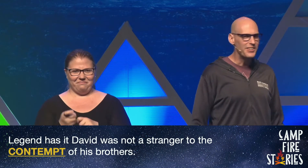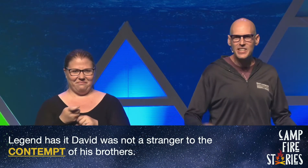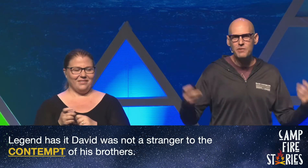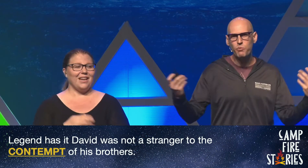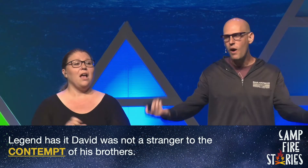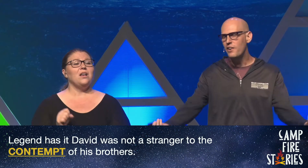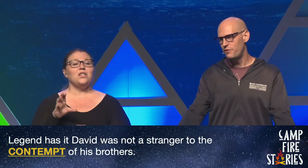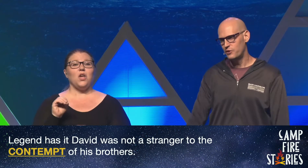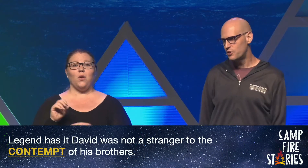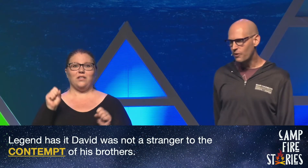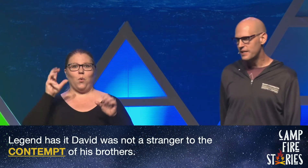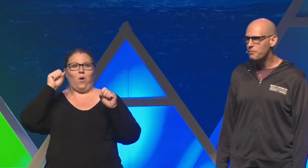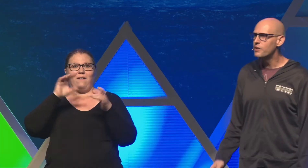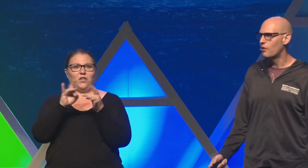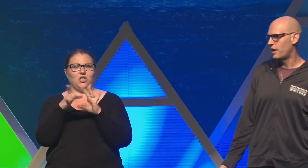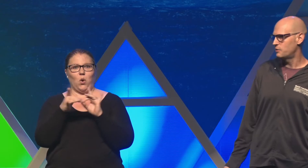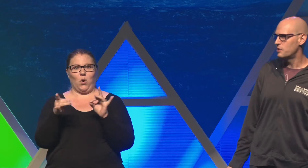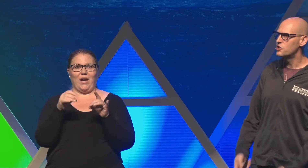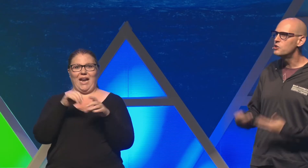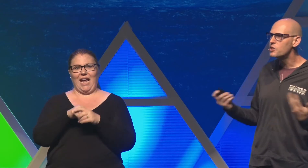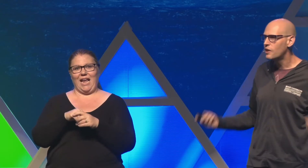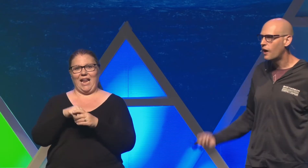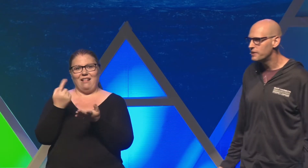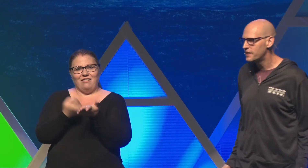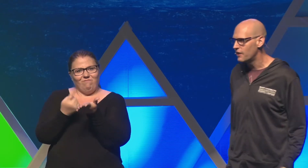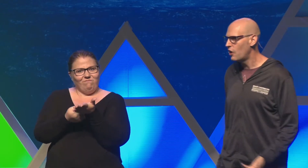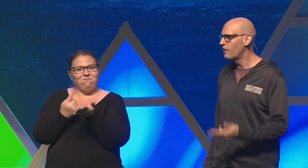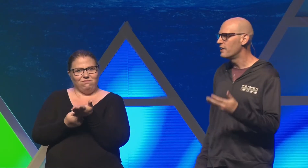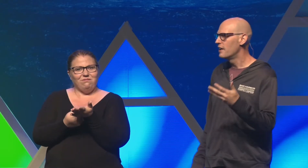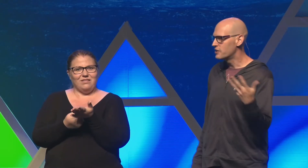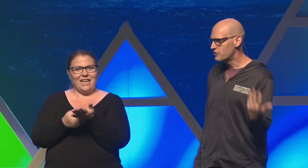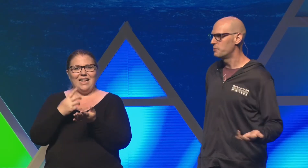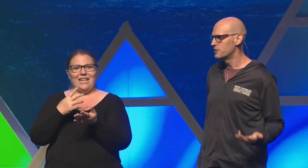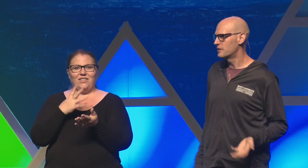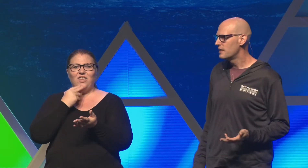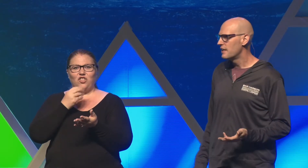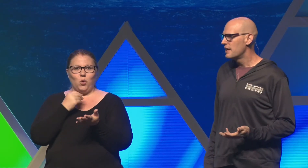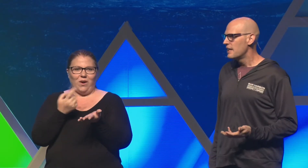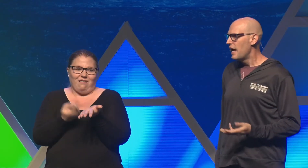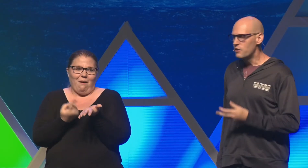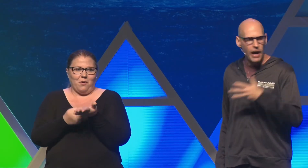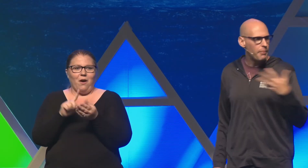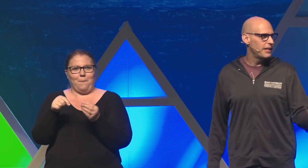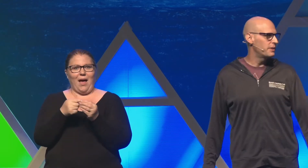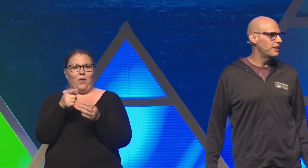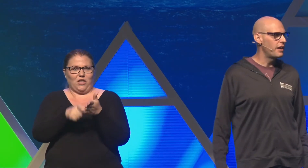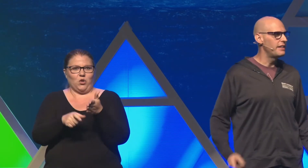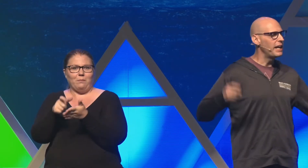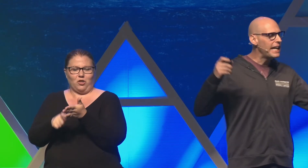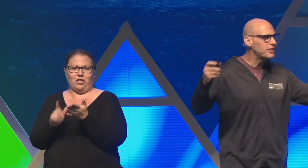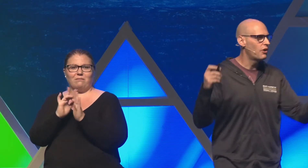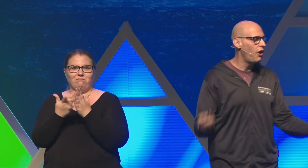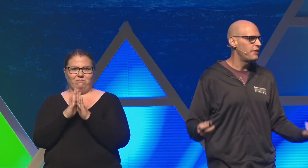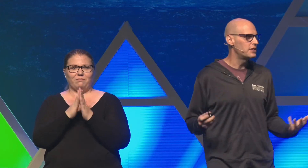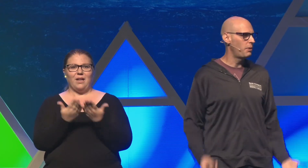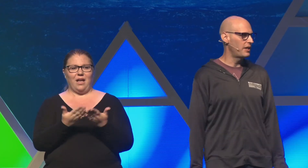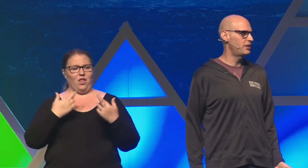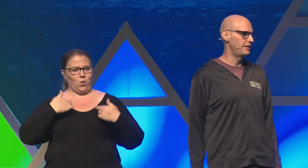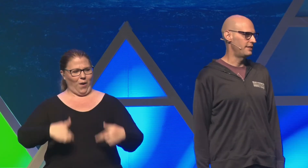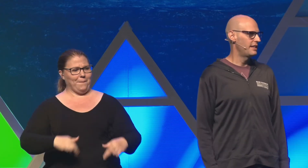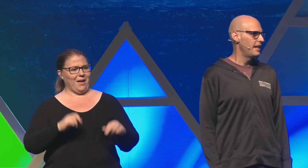So there's this wonderful story in the Midrash, which is Jewish commentary on the scriptures. And the rabbis would get around and they would answer all